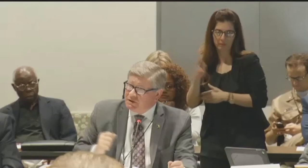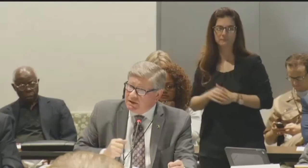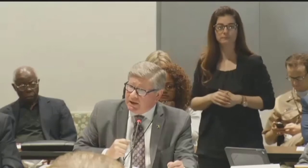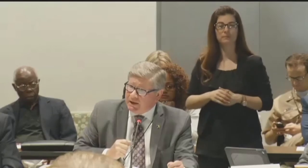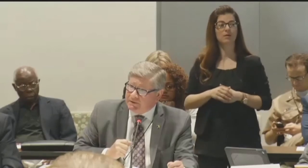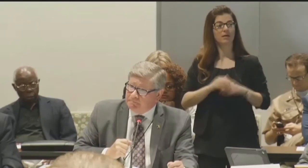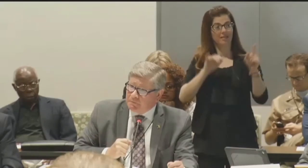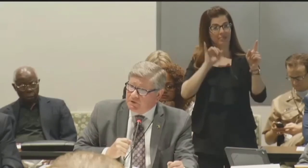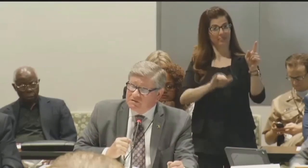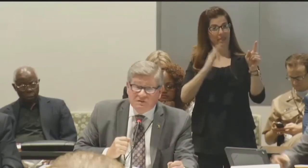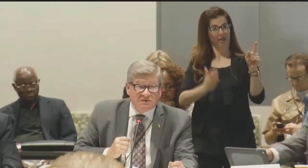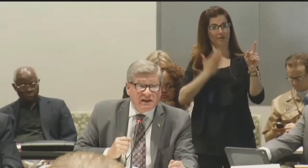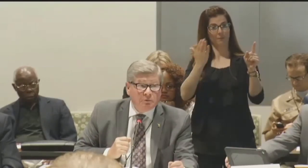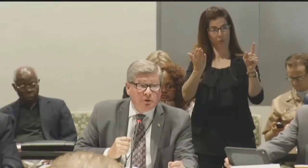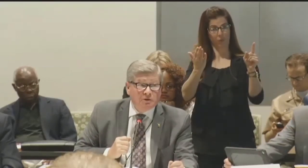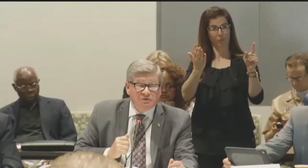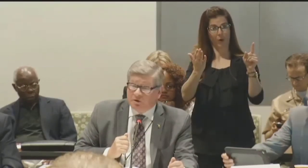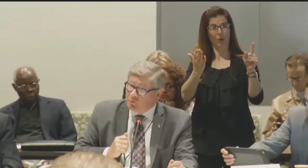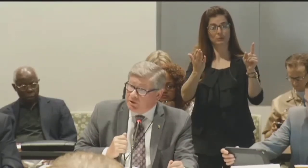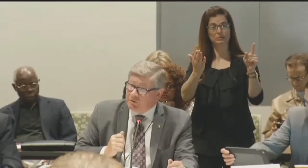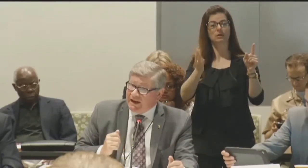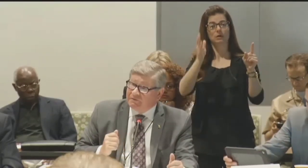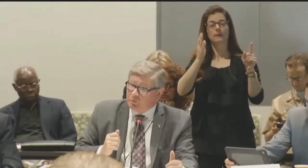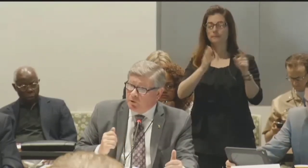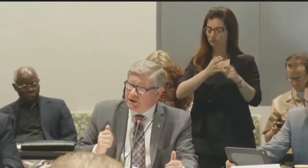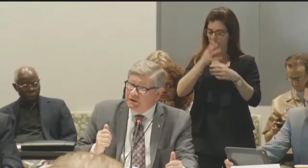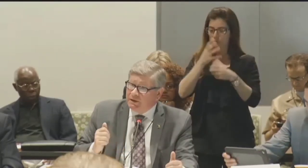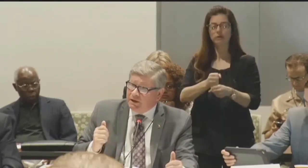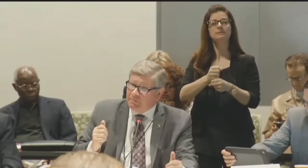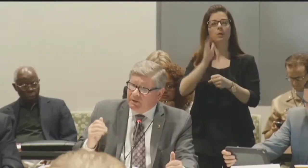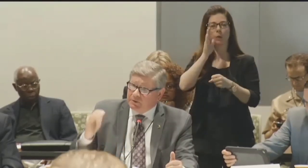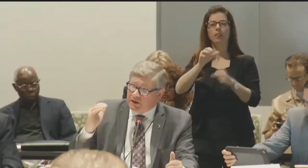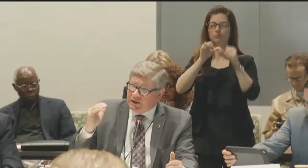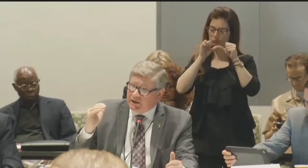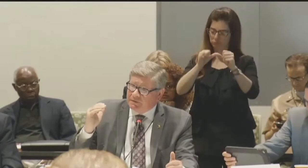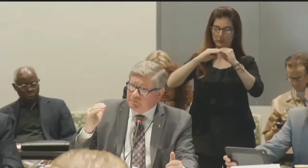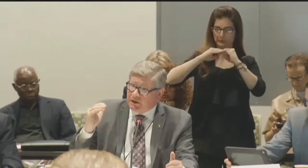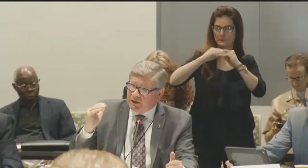says this is sustainable long-term and we don't have to worry about